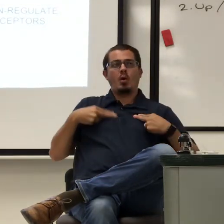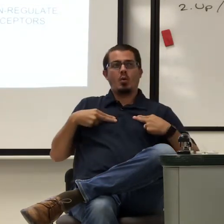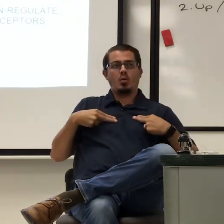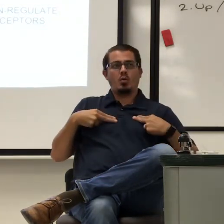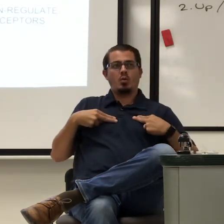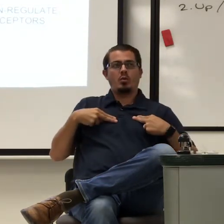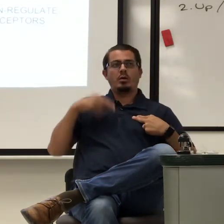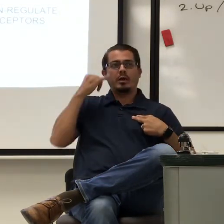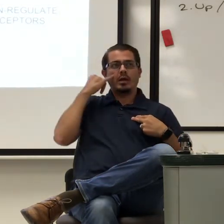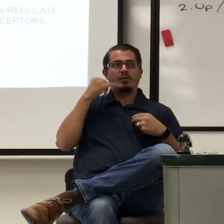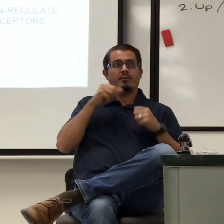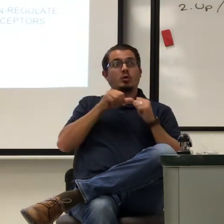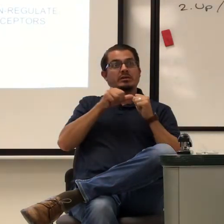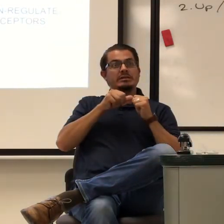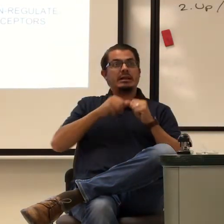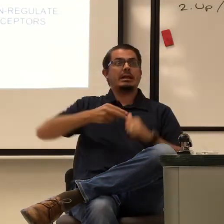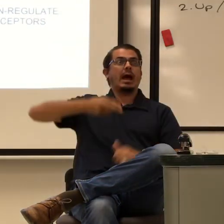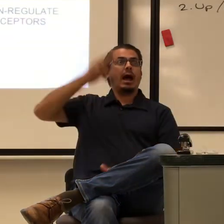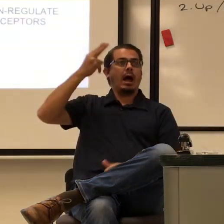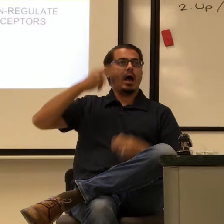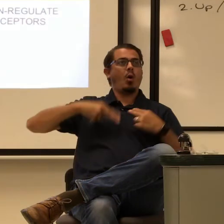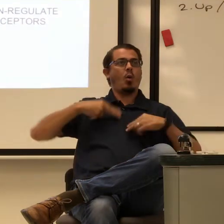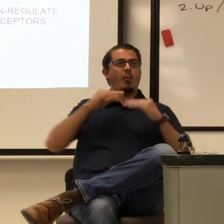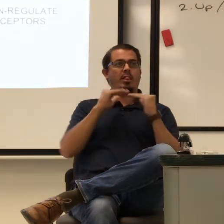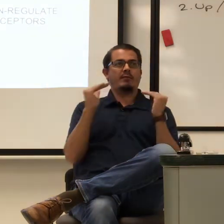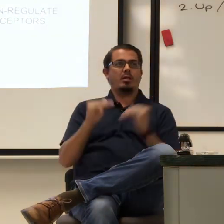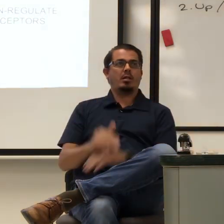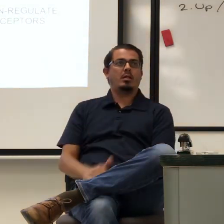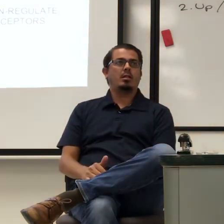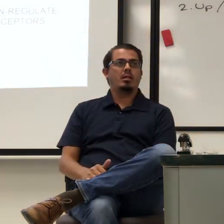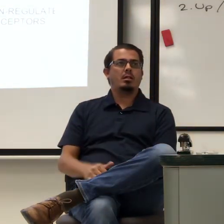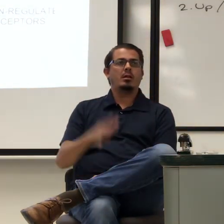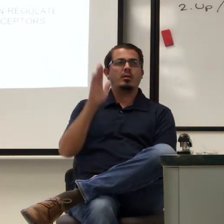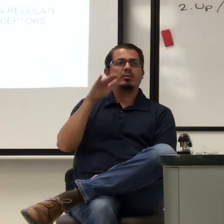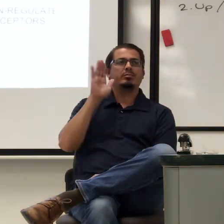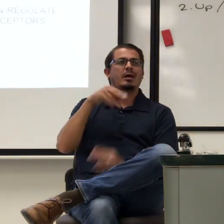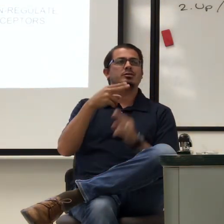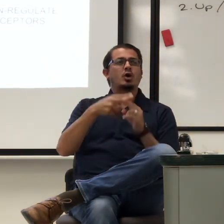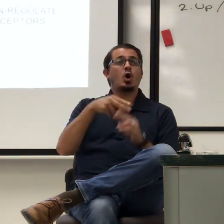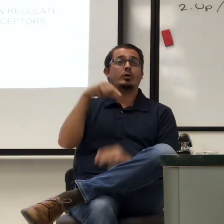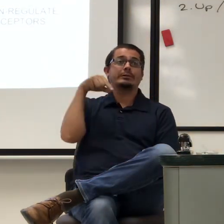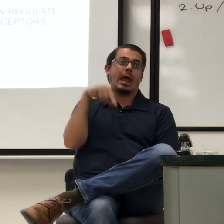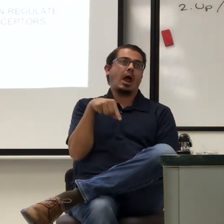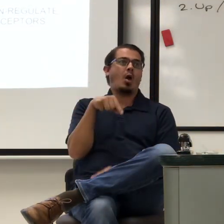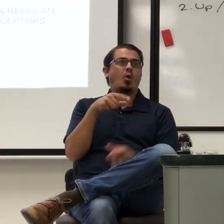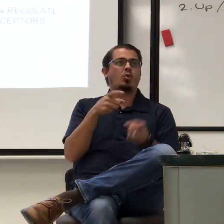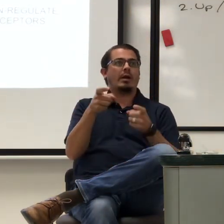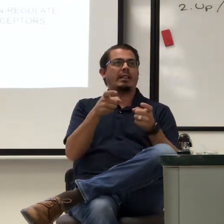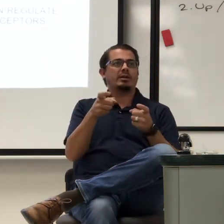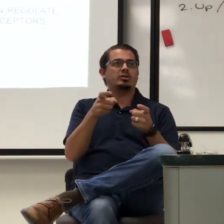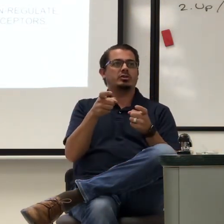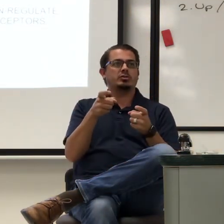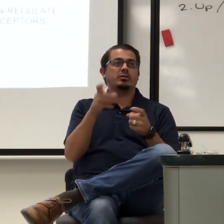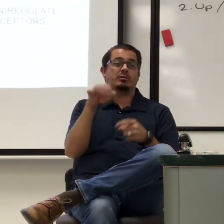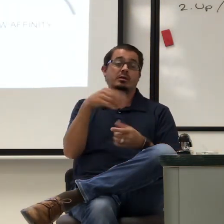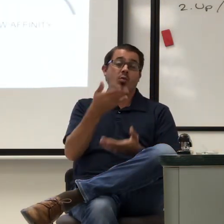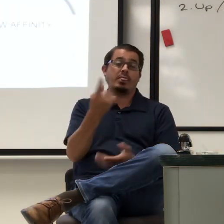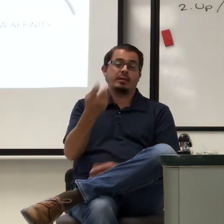to persistently high hormone levels. That'll be downregulation. So that's a factor. Is the receptor